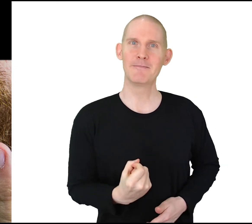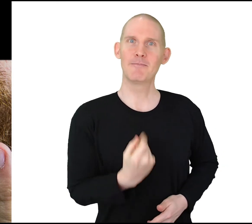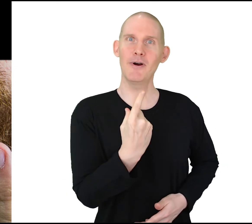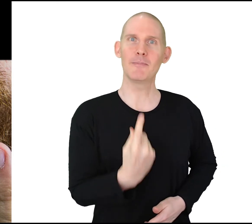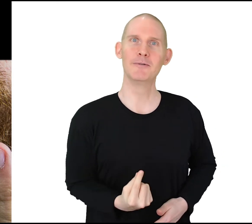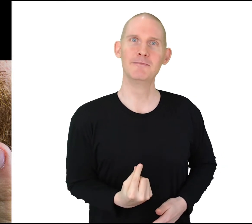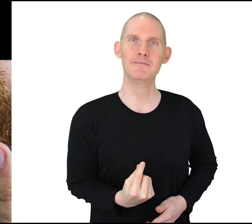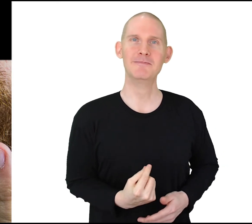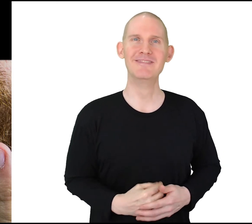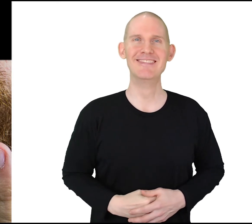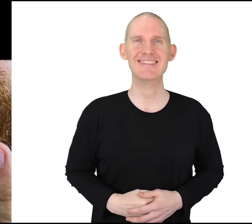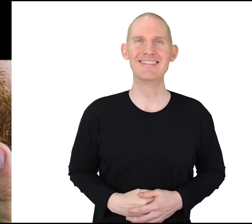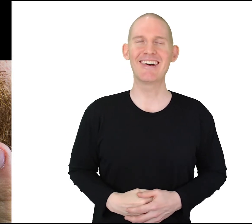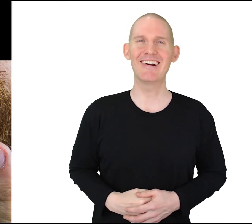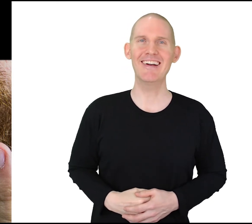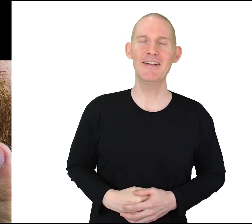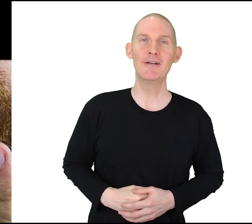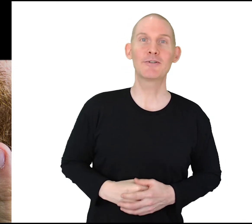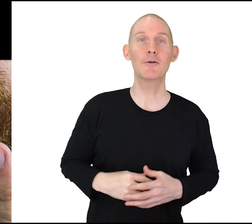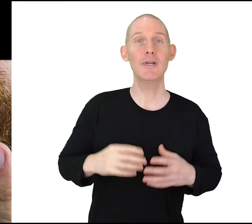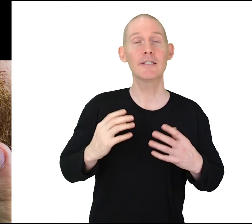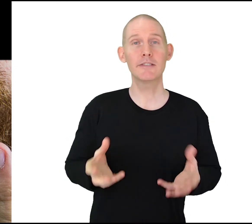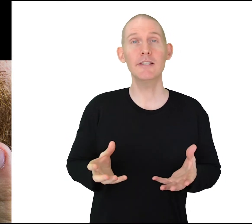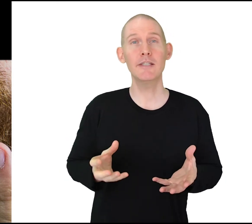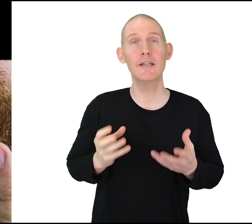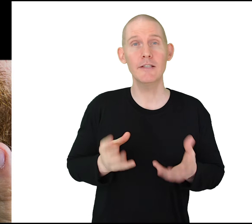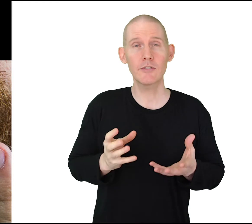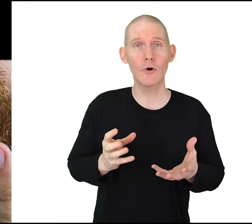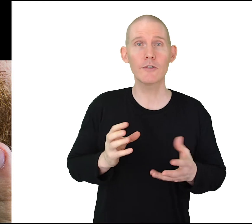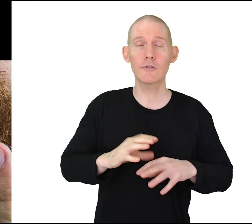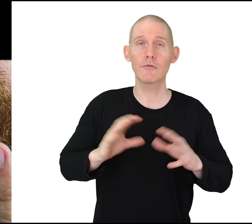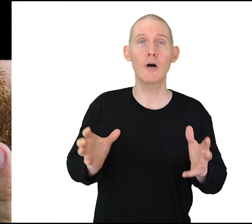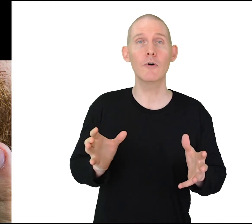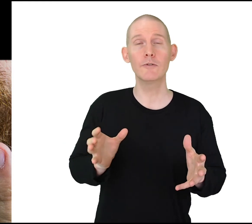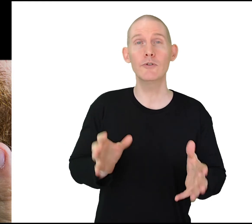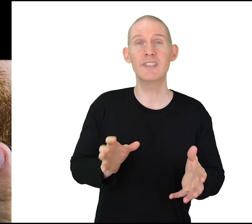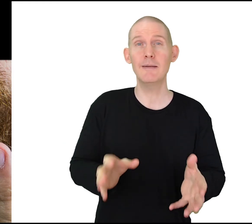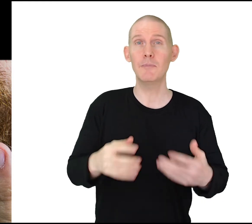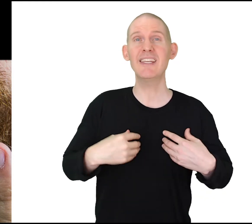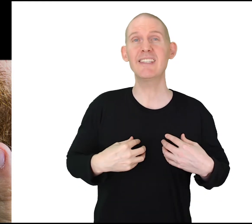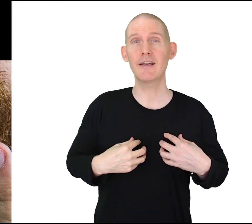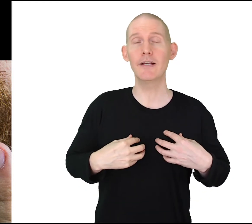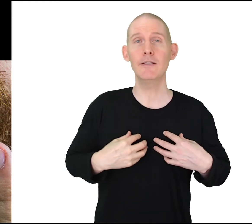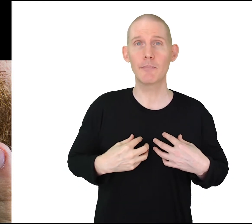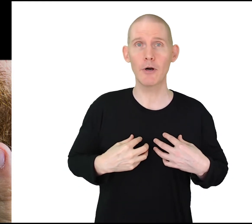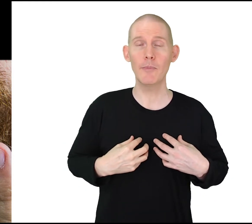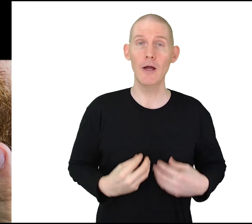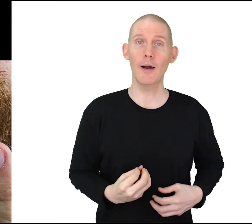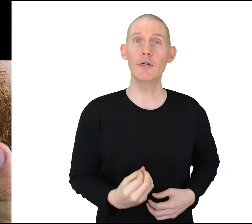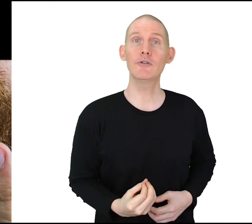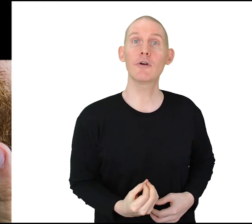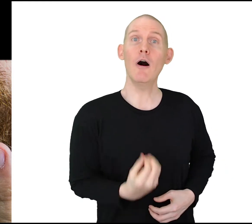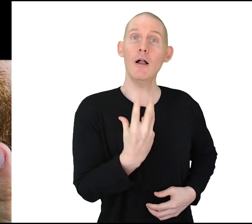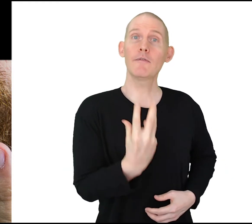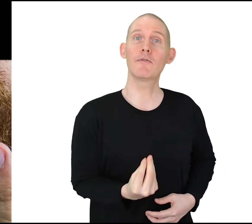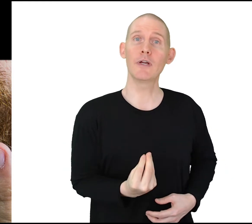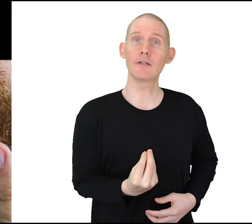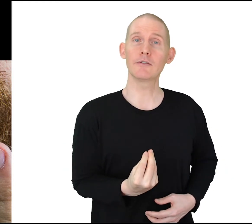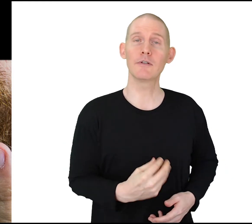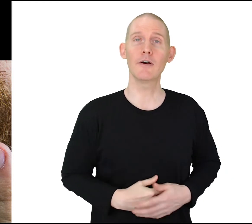burp. All right. So to be consistent in this course throughout, when you see me signing burp, I'm going to use all of the fingers. All right, like a